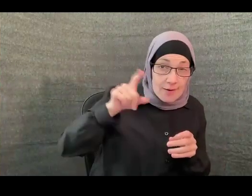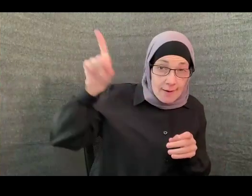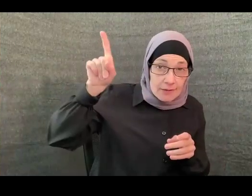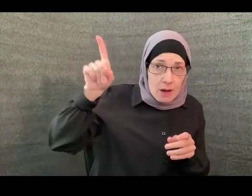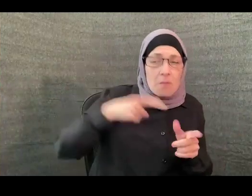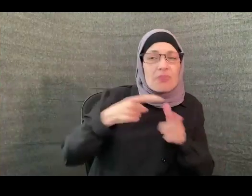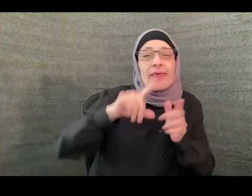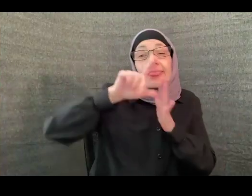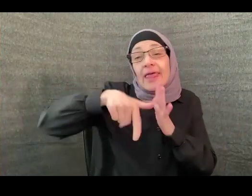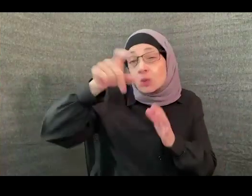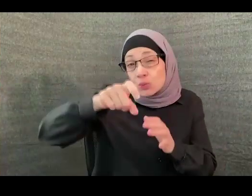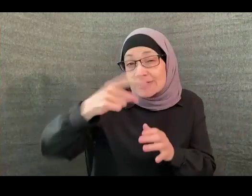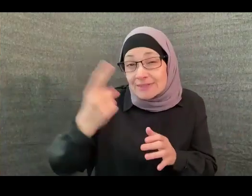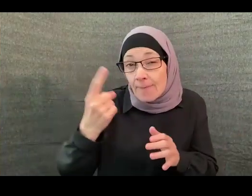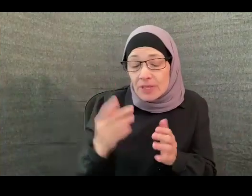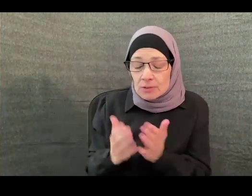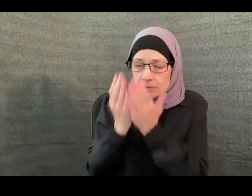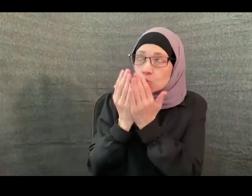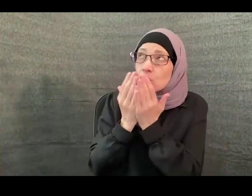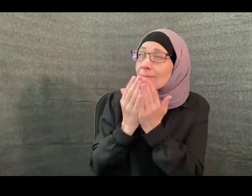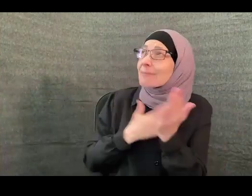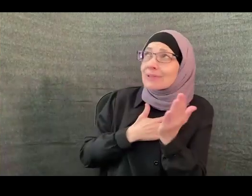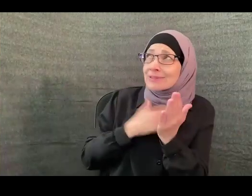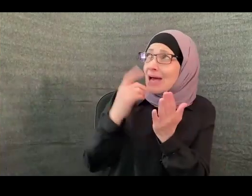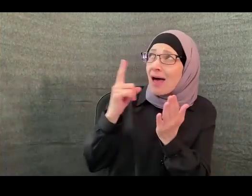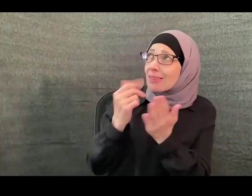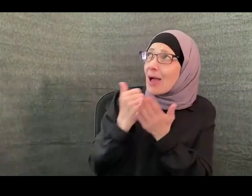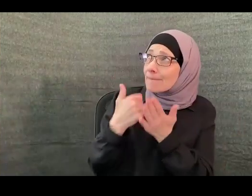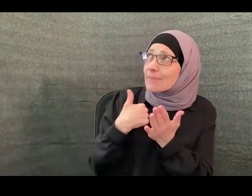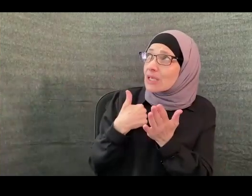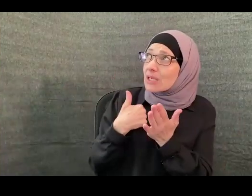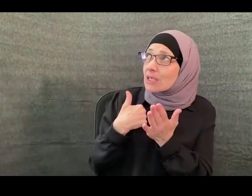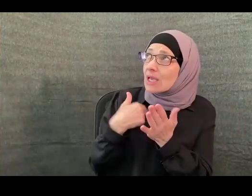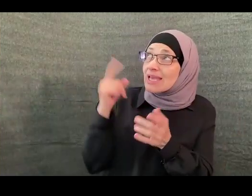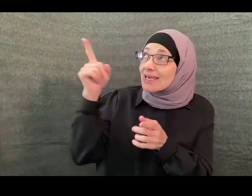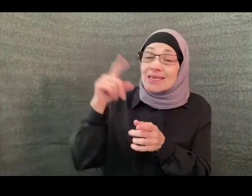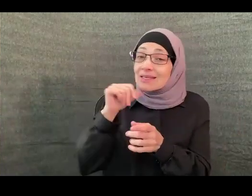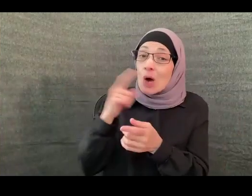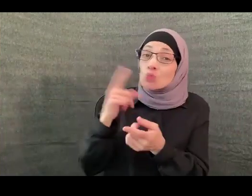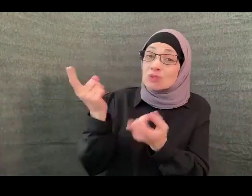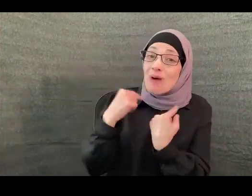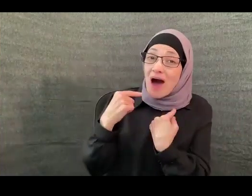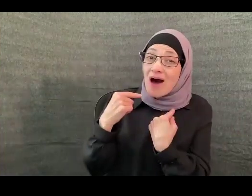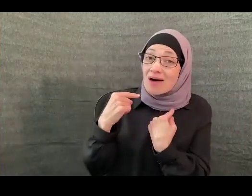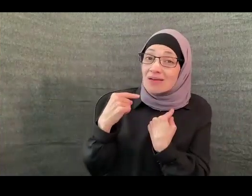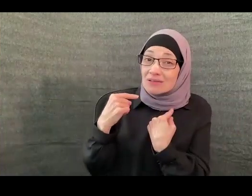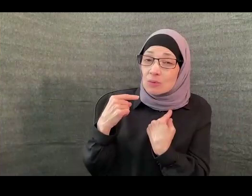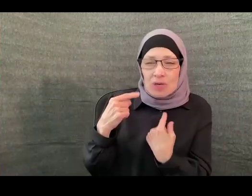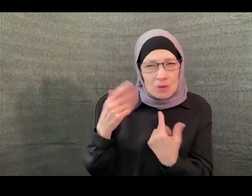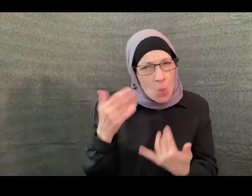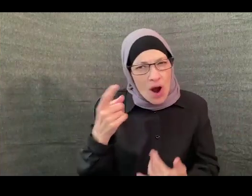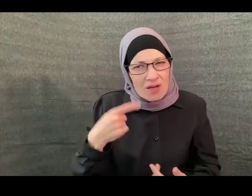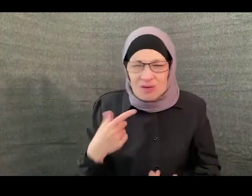and when He calls you, you do not respond. But when you call Him, you want Him